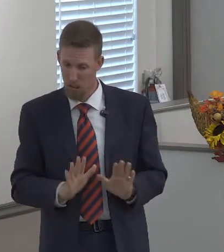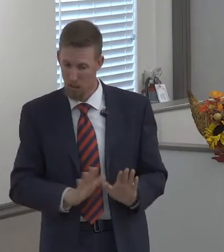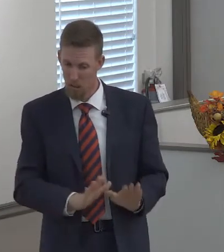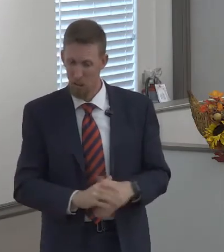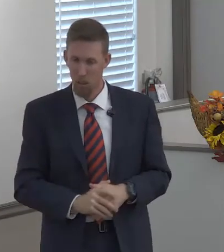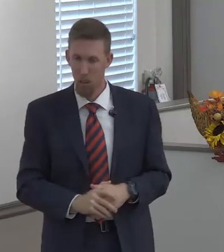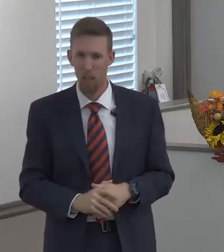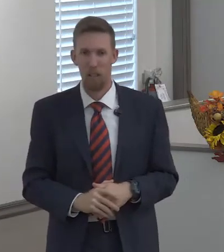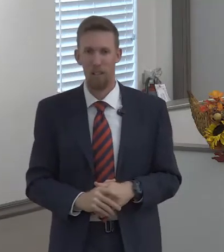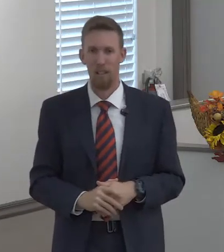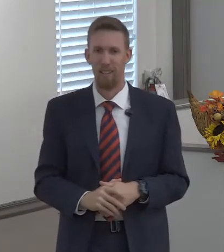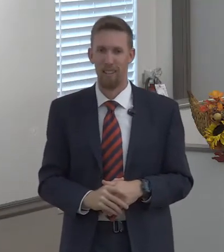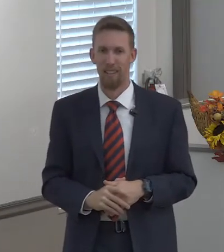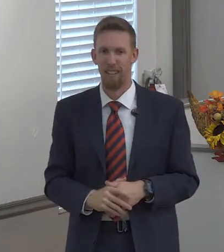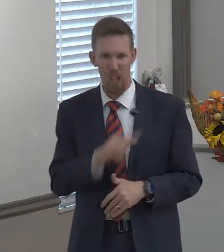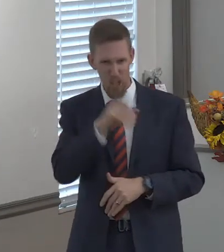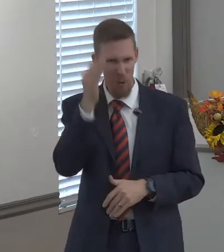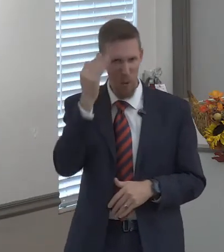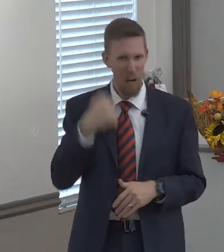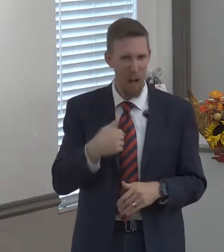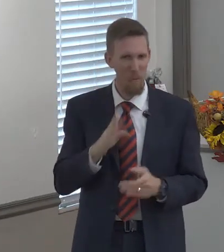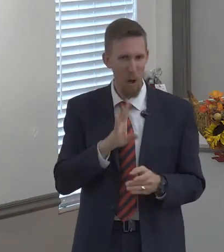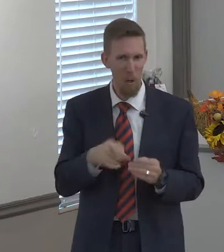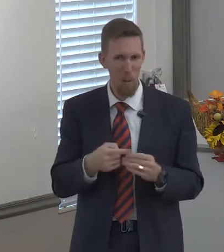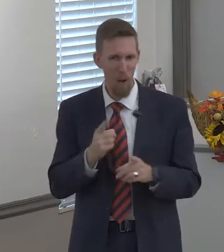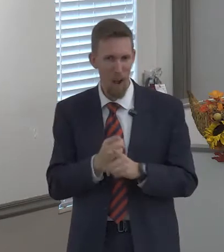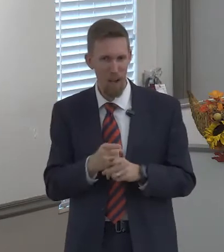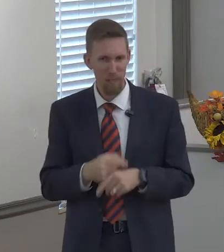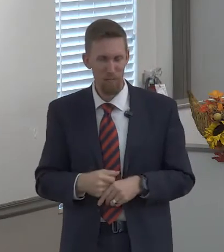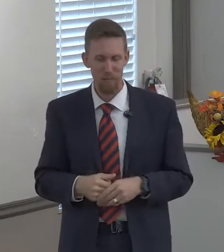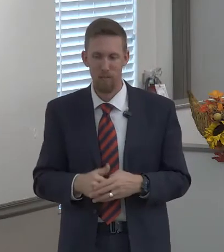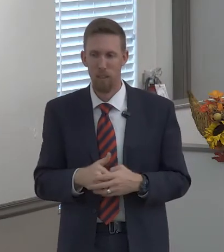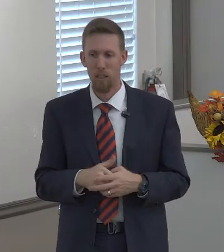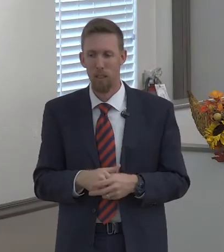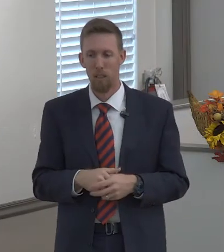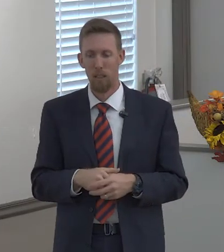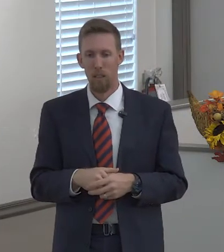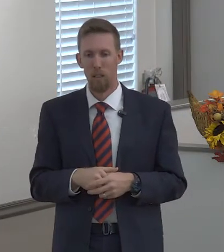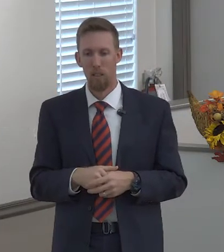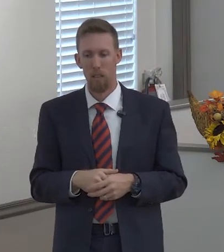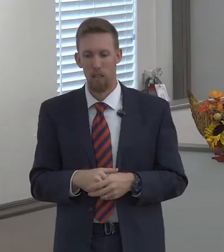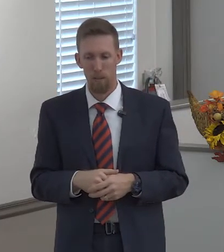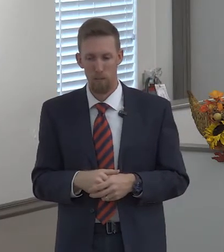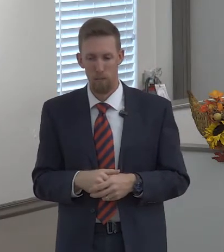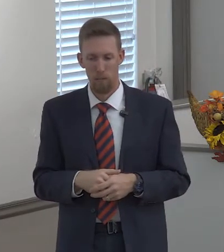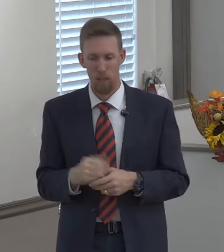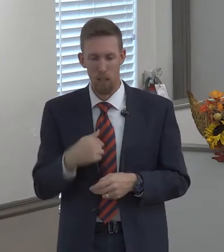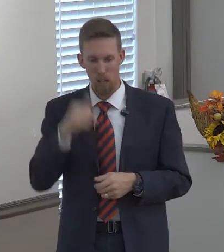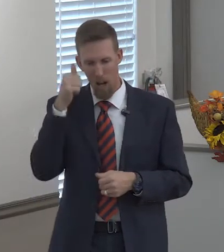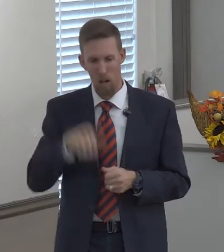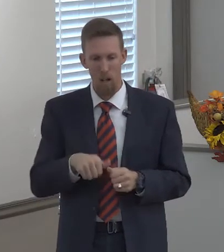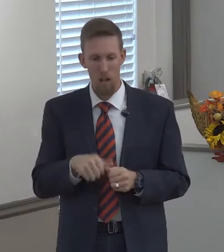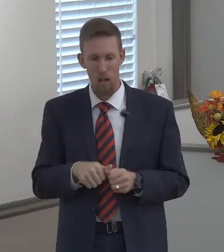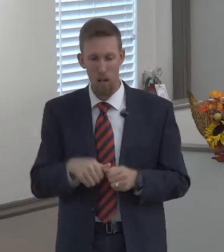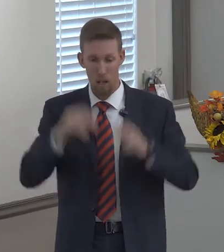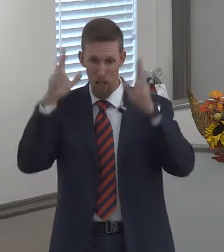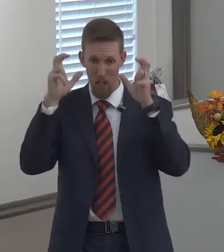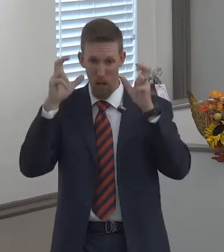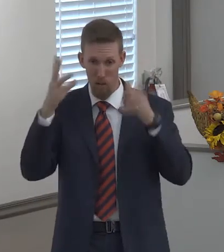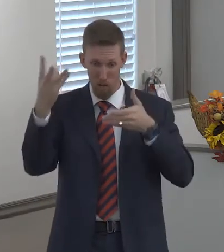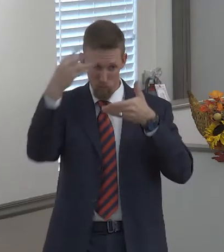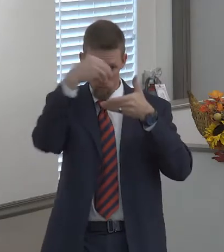Hey, this ain't bad either. We went a couple times, Next thing you know, that brick got mortared into the